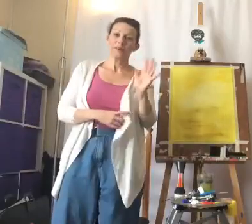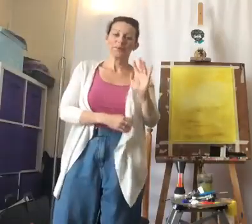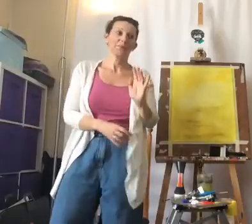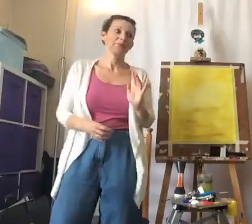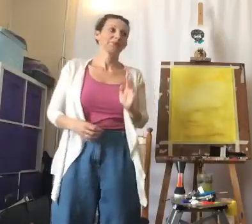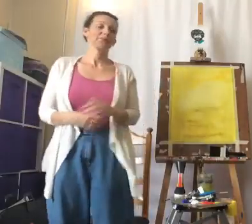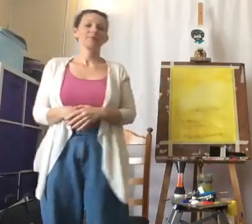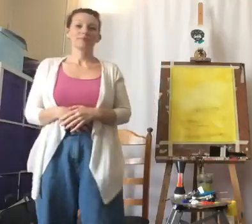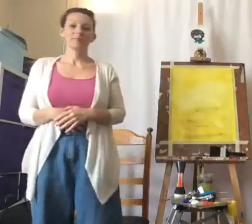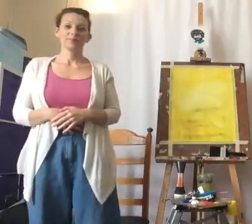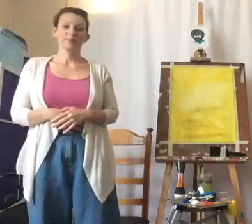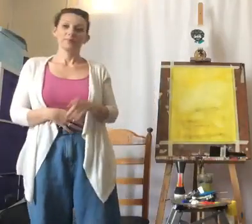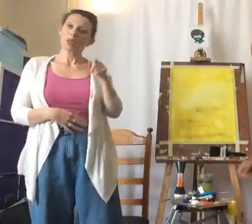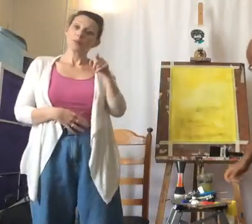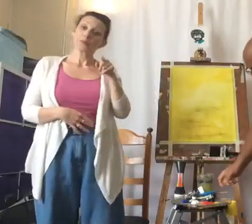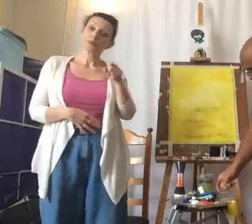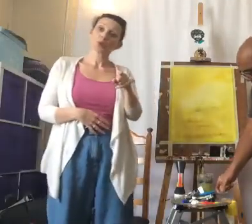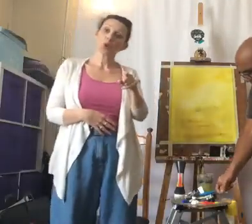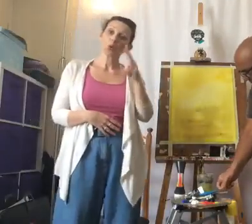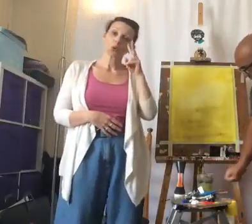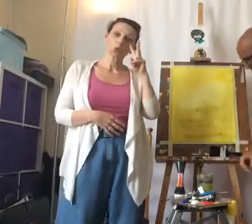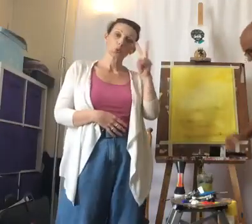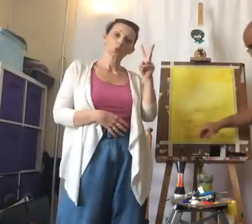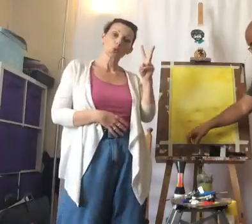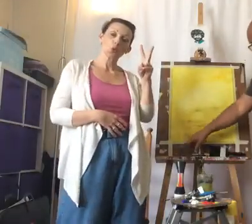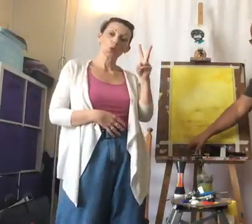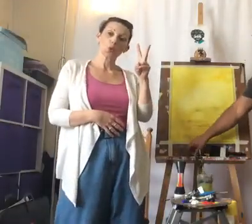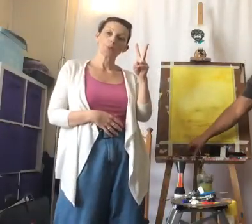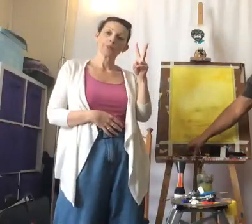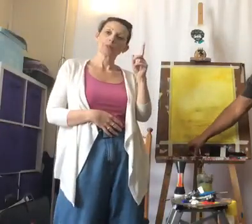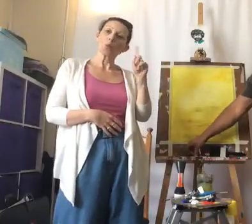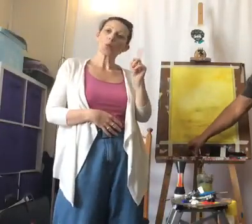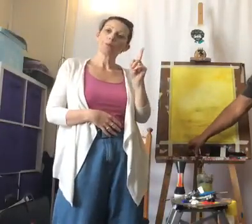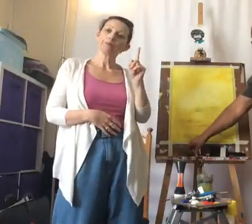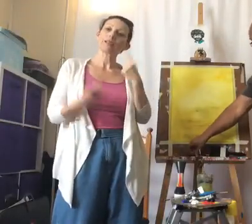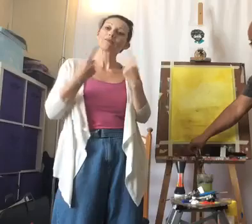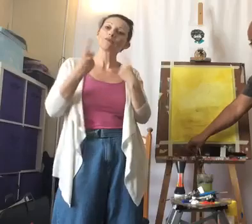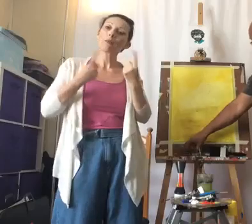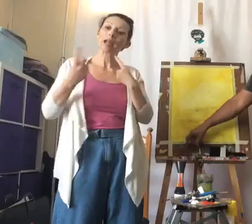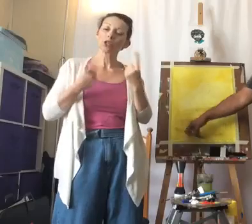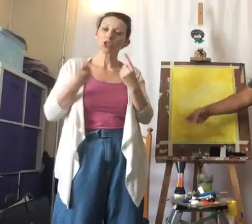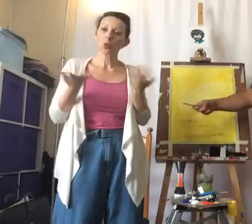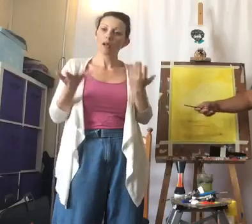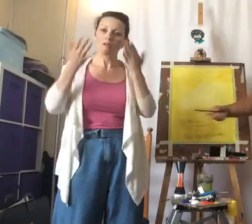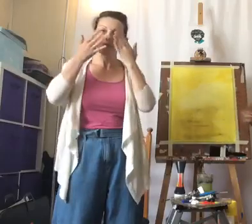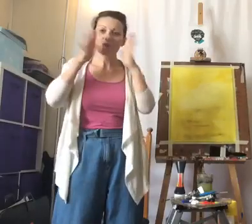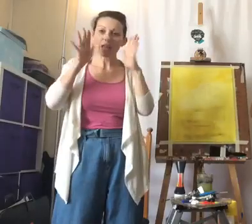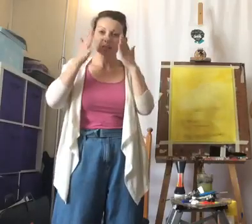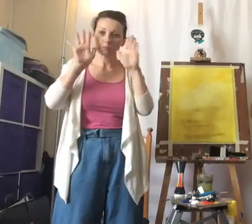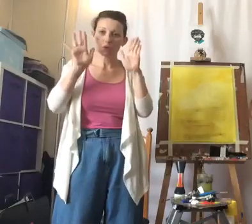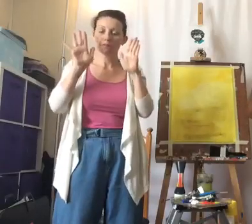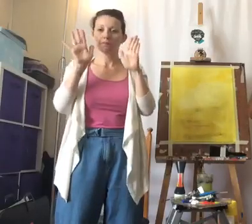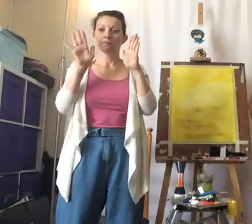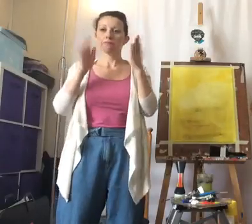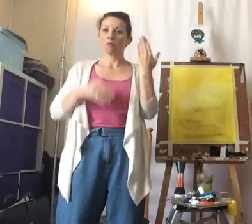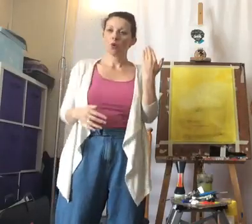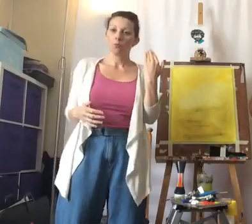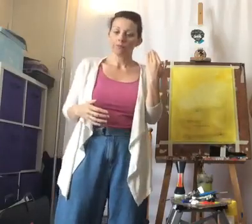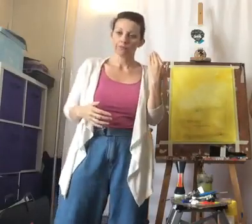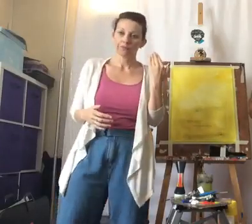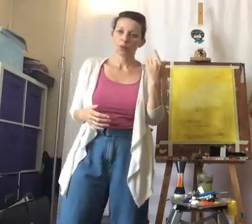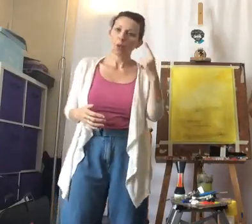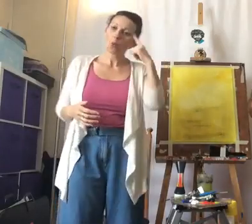Well, if you saw on the email today, well, not the email, on Facebook today, I thought we'd do something that